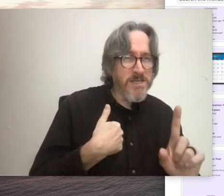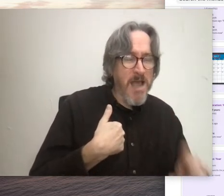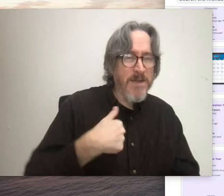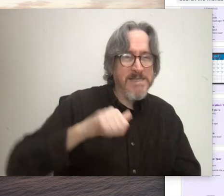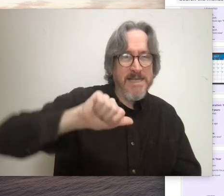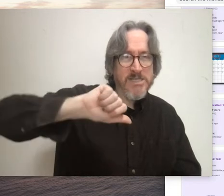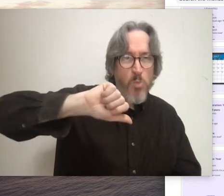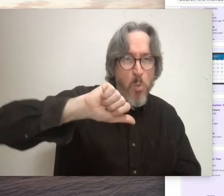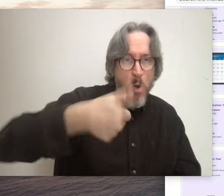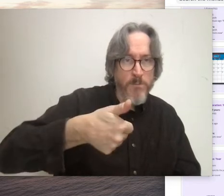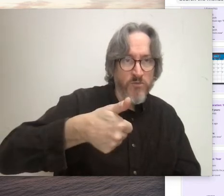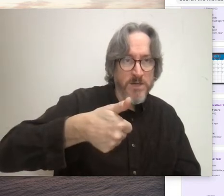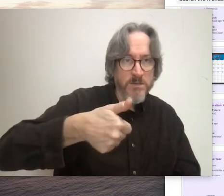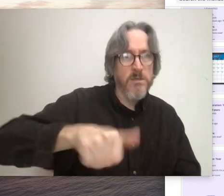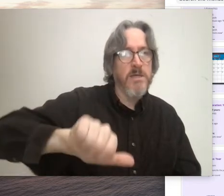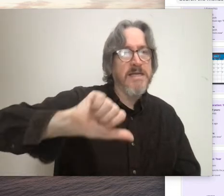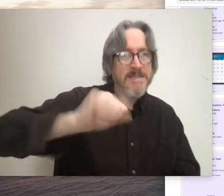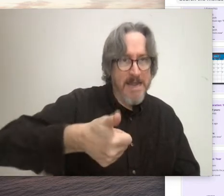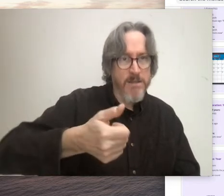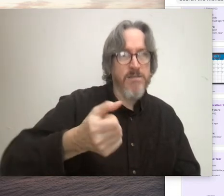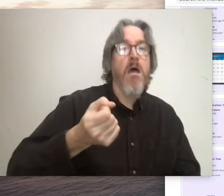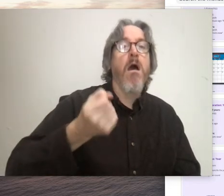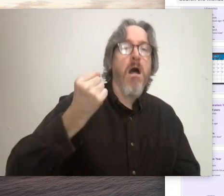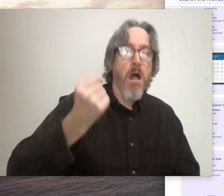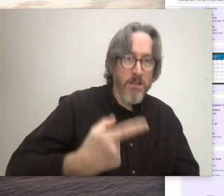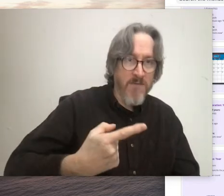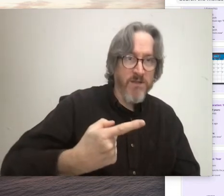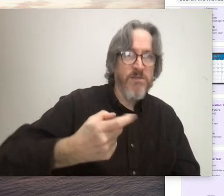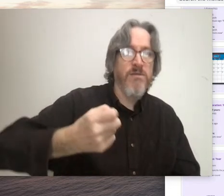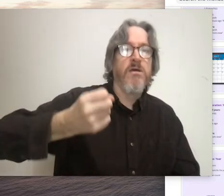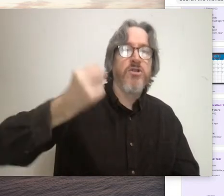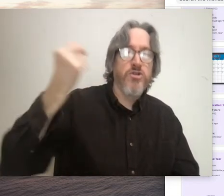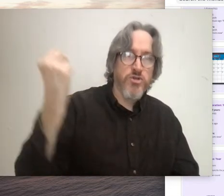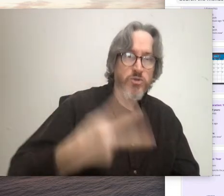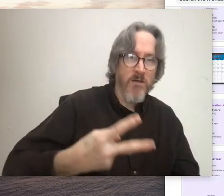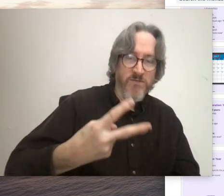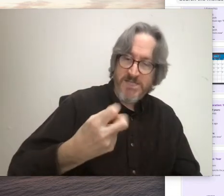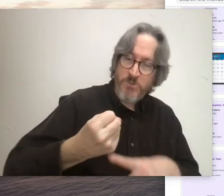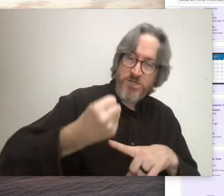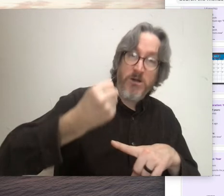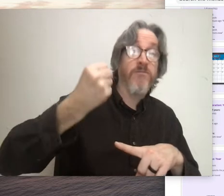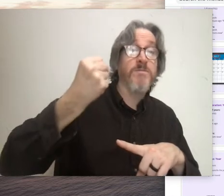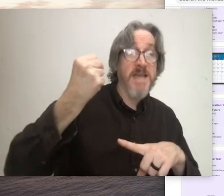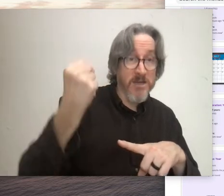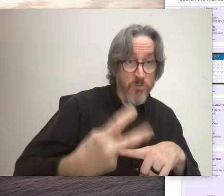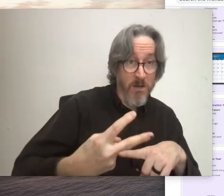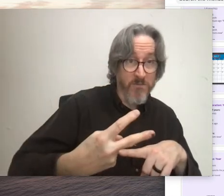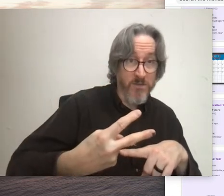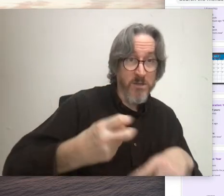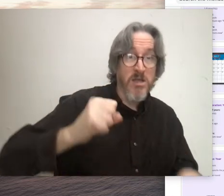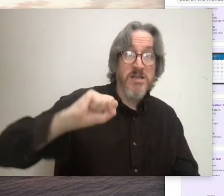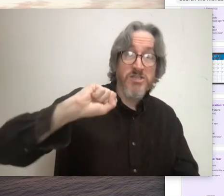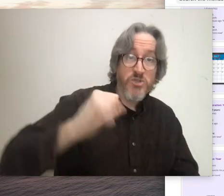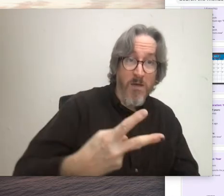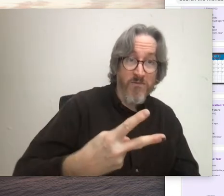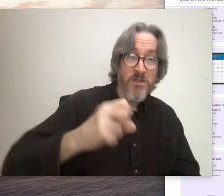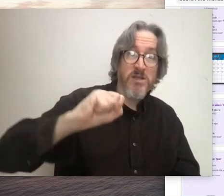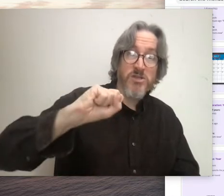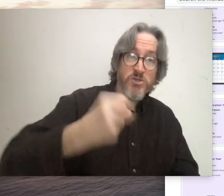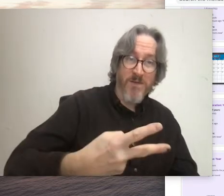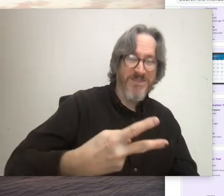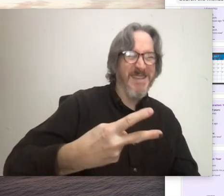Most of the time I see it's one movement. 10th, 11th, 12th. See, you were starting up from 10, 12th,